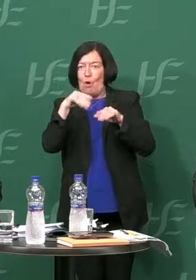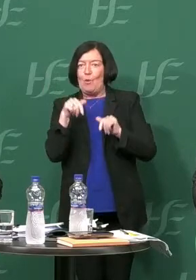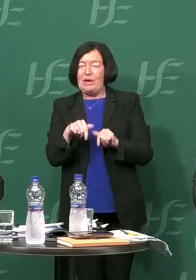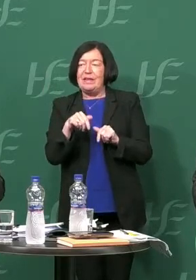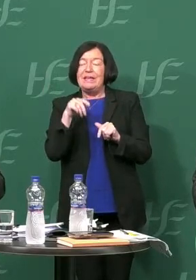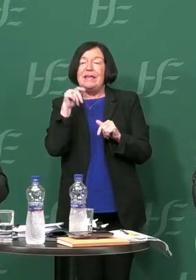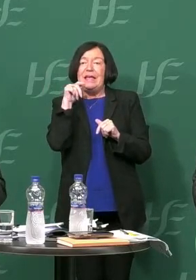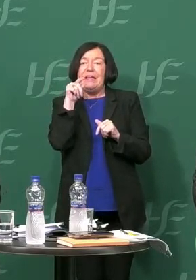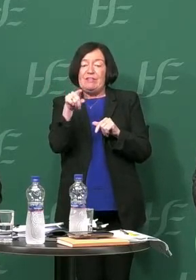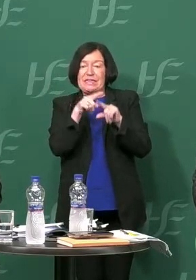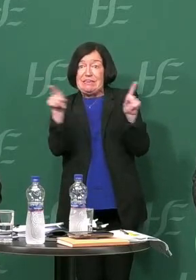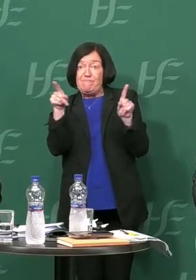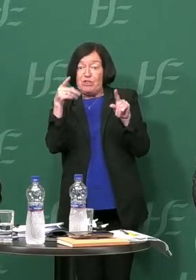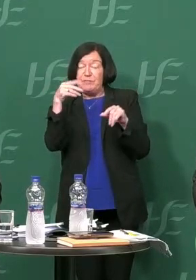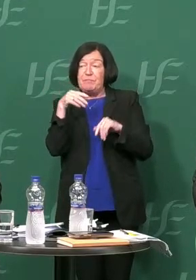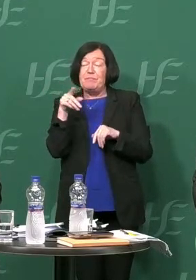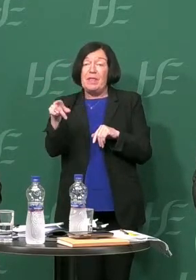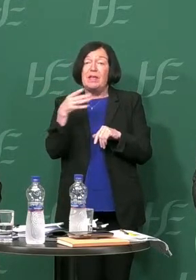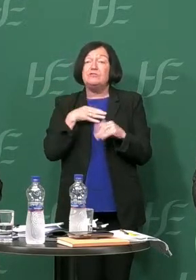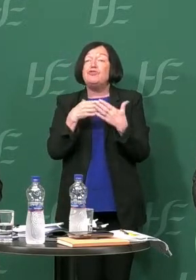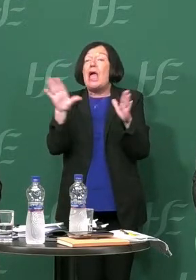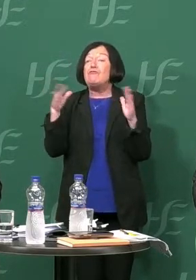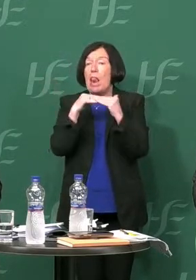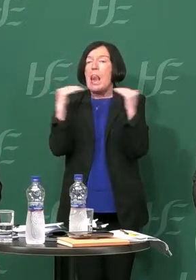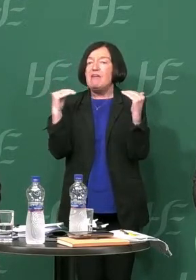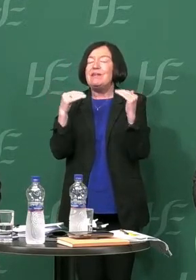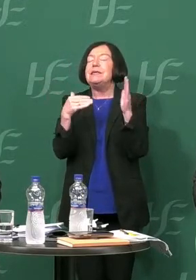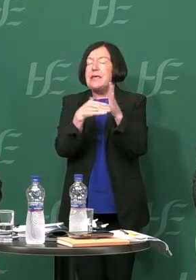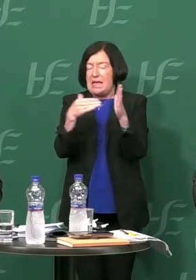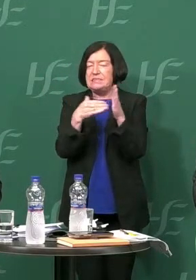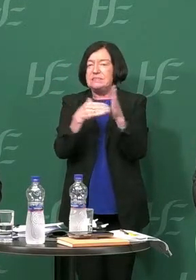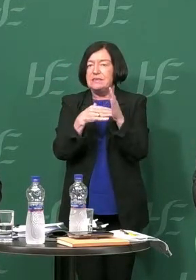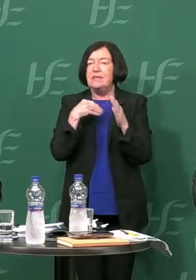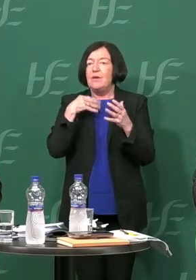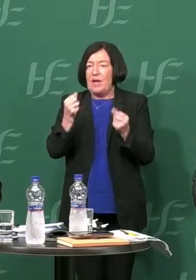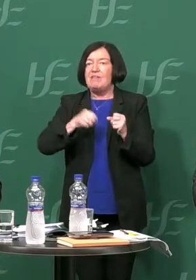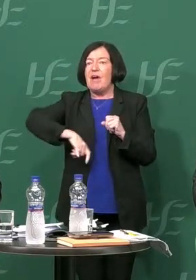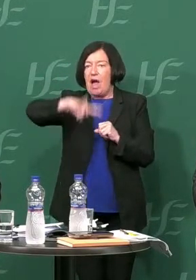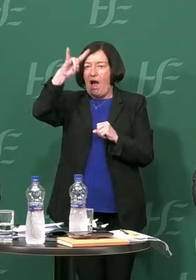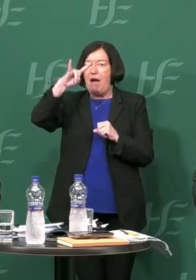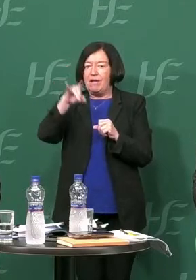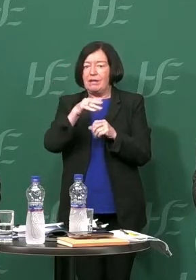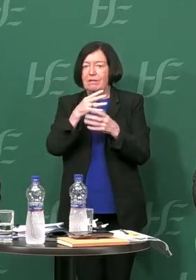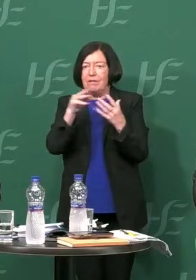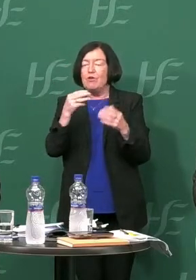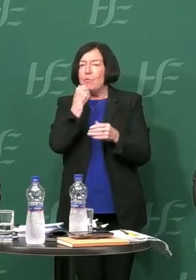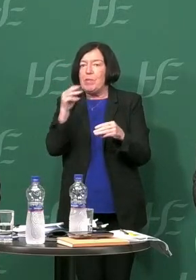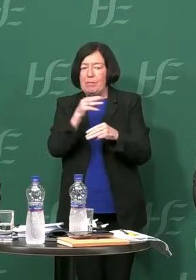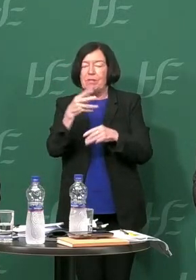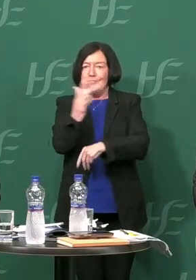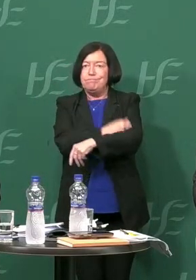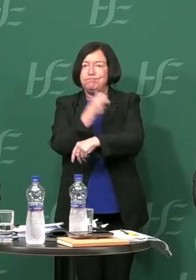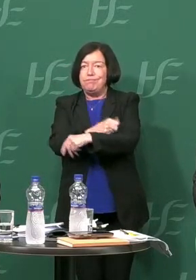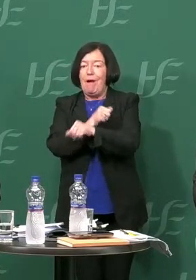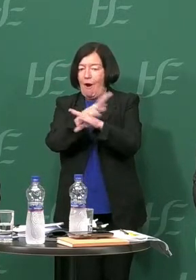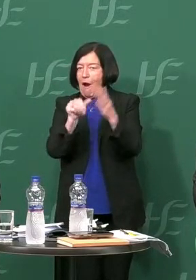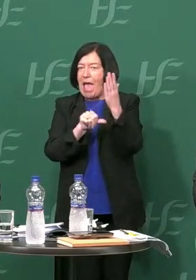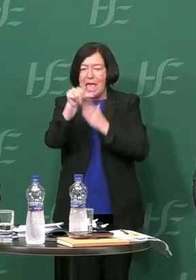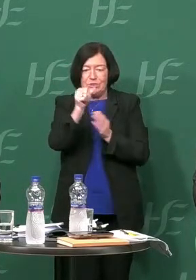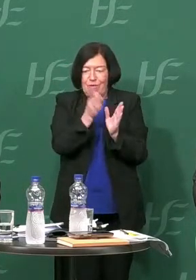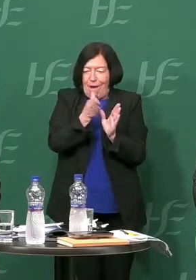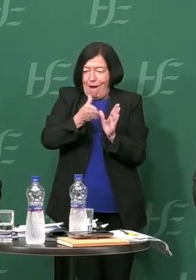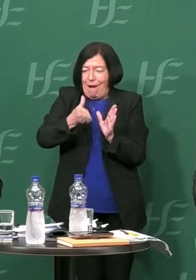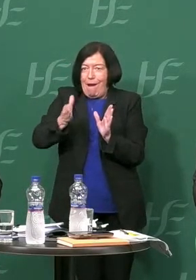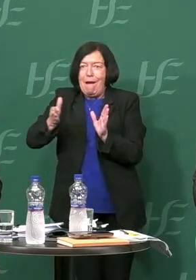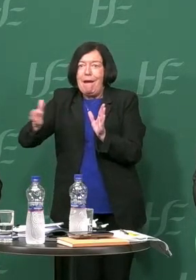what gatherings they're showing from. But just at a general level, first of all, yes, we do have a very high uptake across all the ages we've moved through so